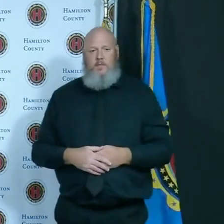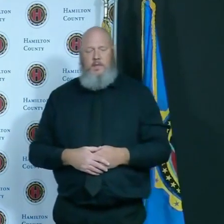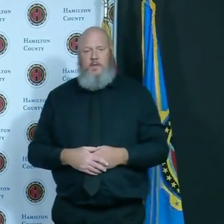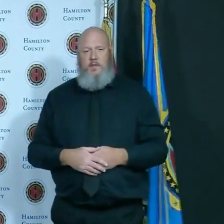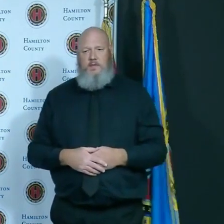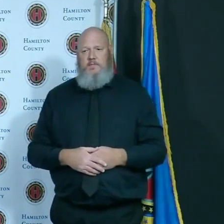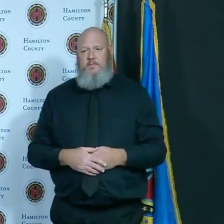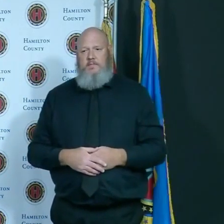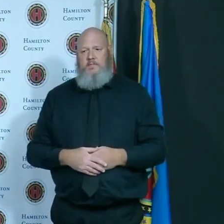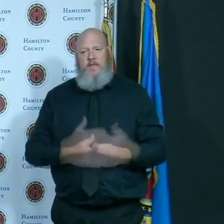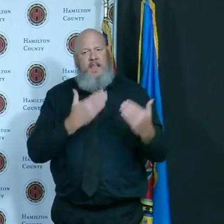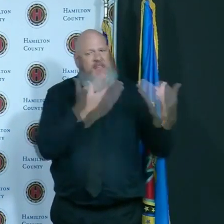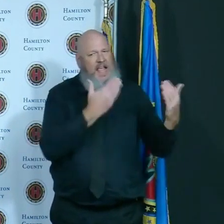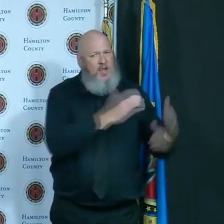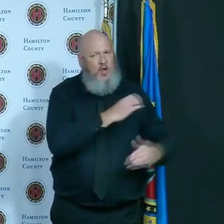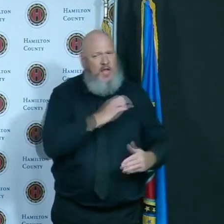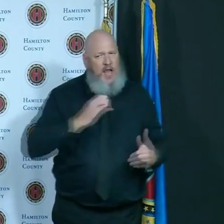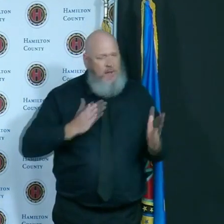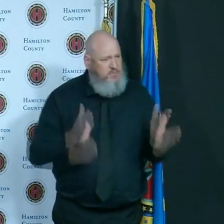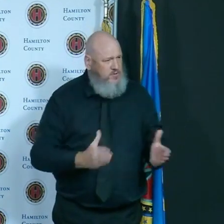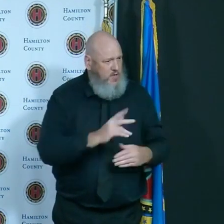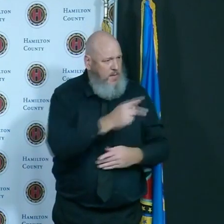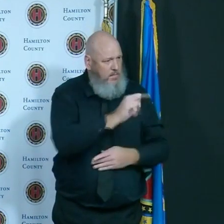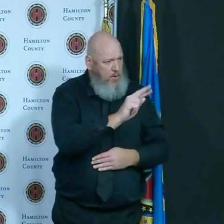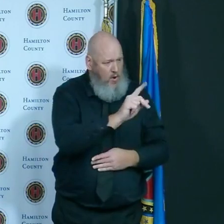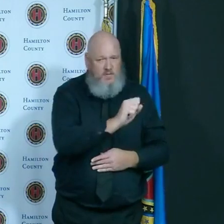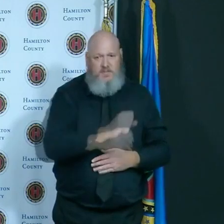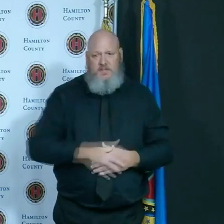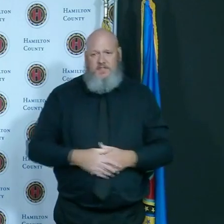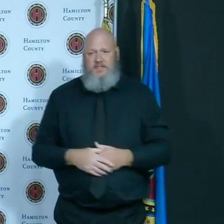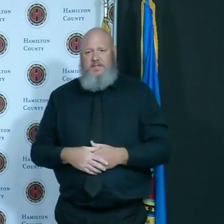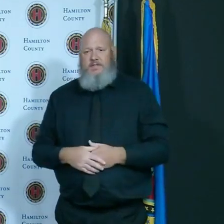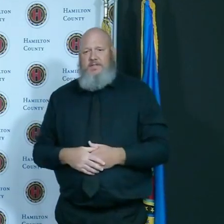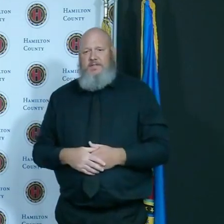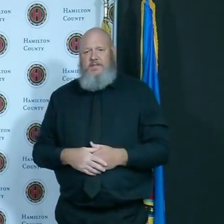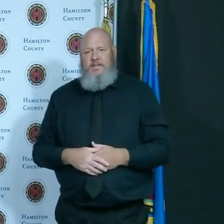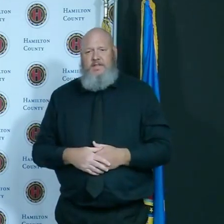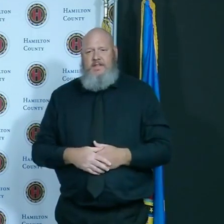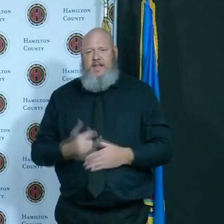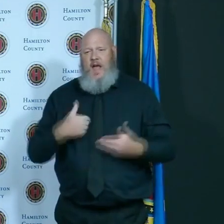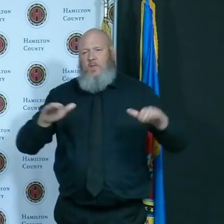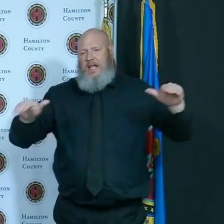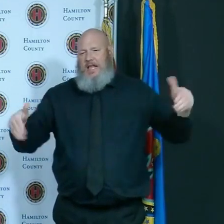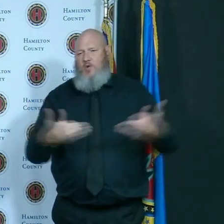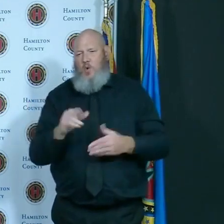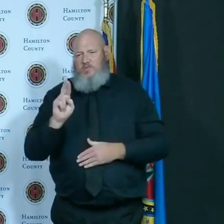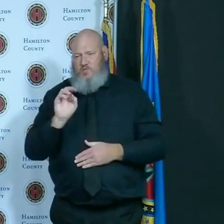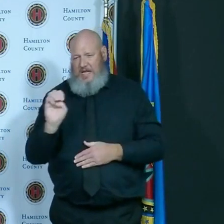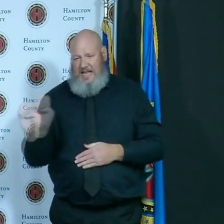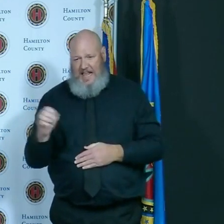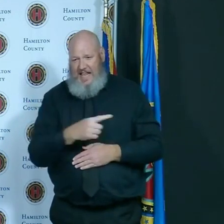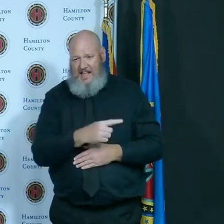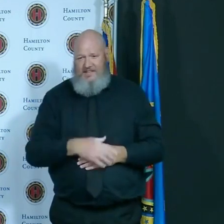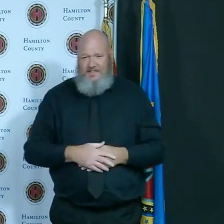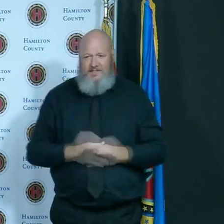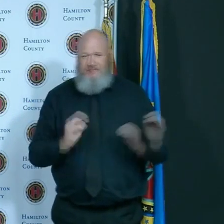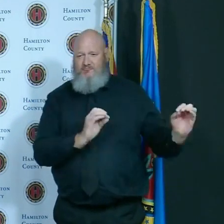Thank you, Commissioner Parks. And I'm going to introduce Renee Mavey-Harris is with us from